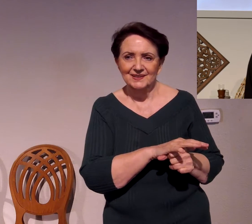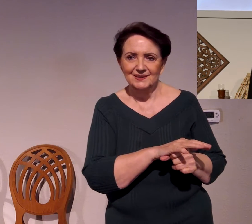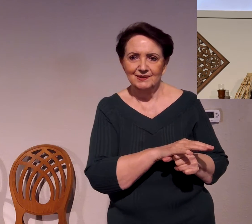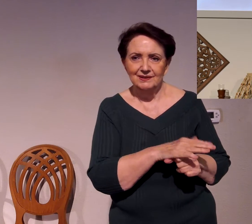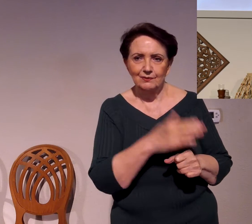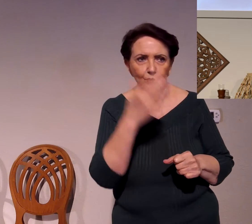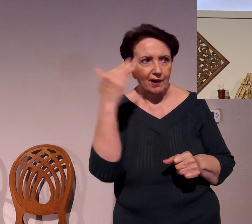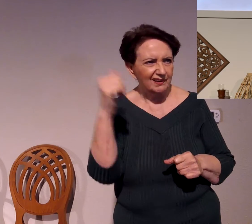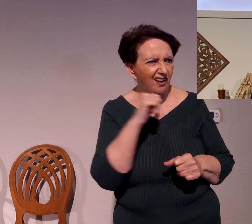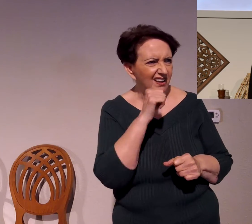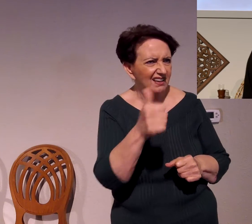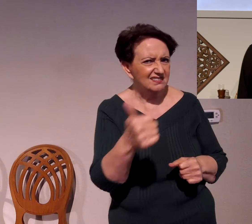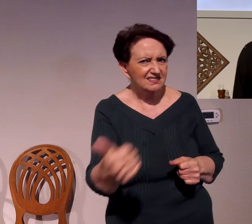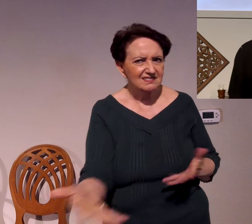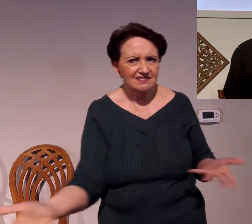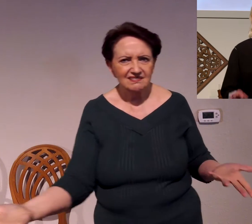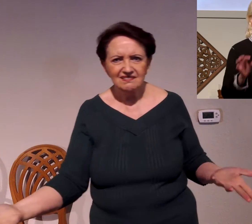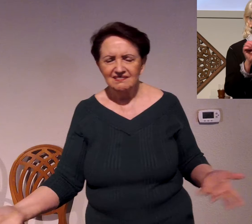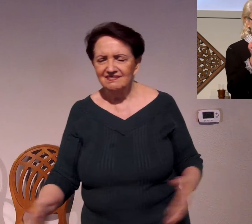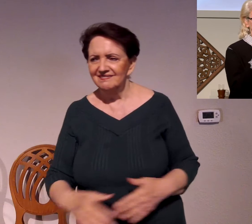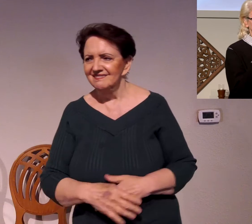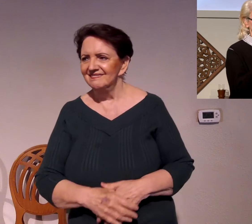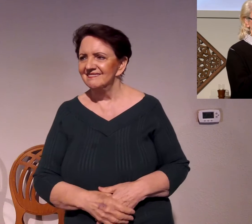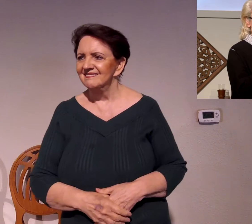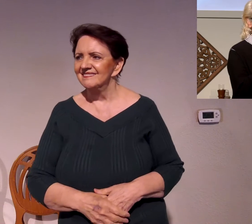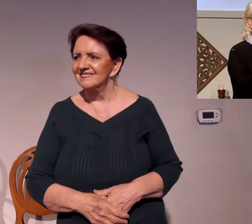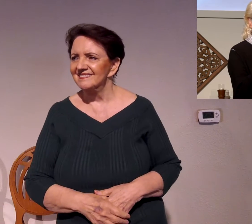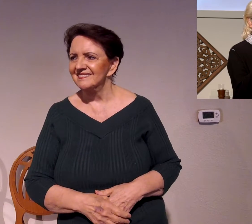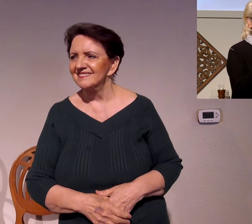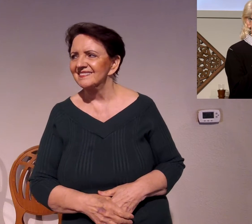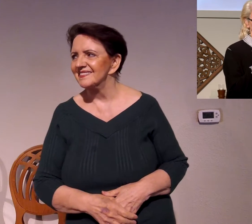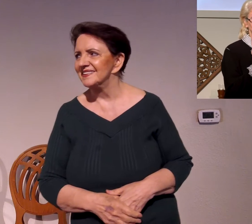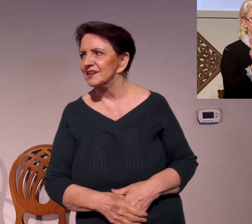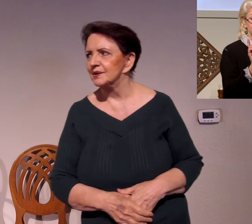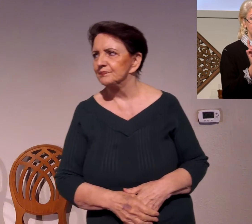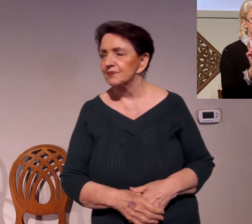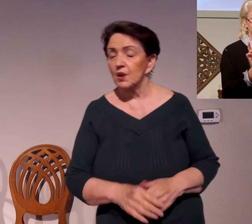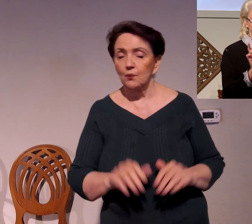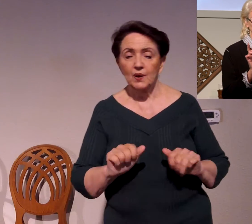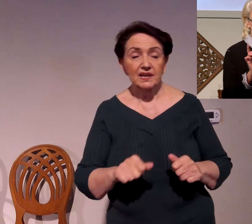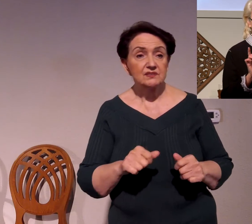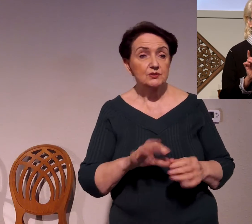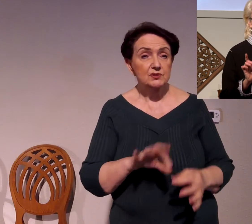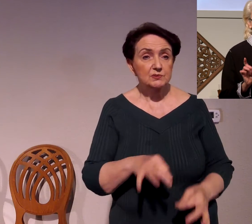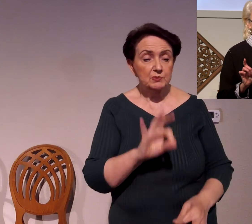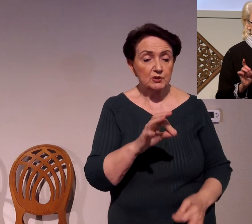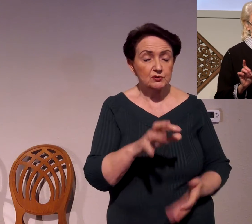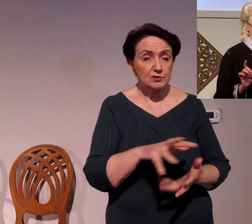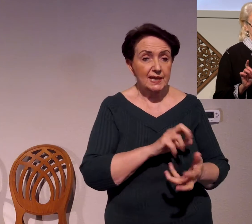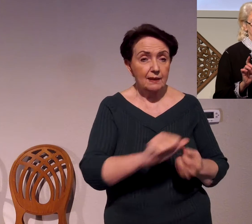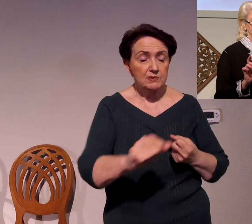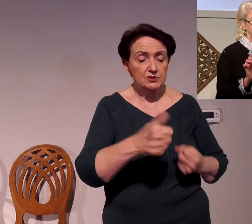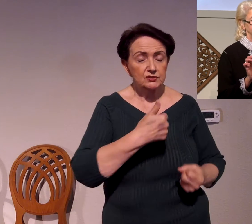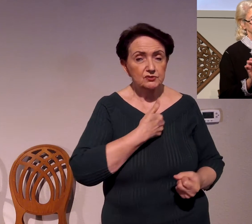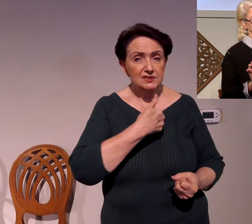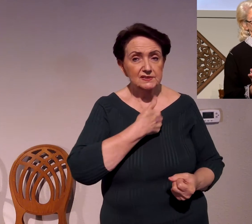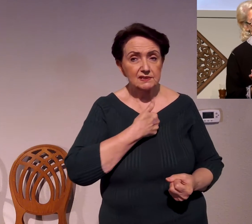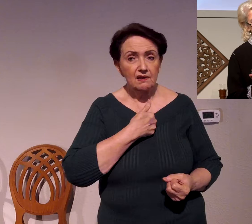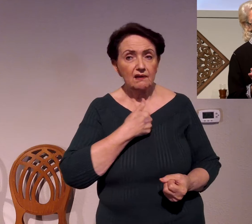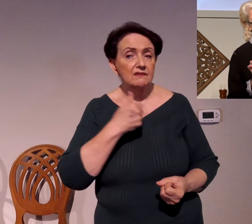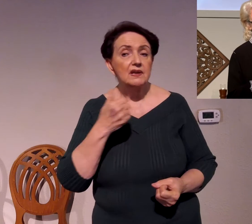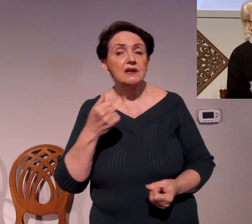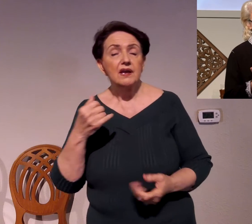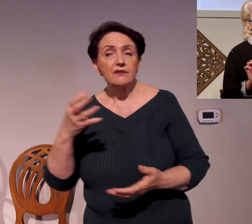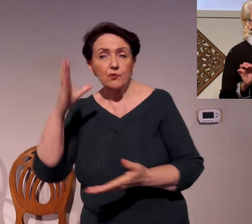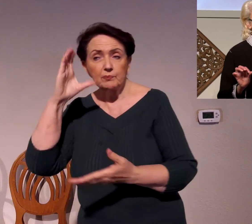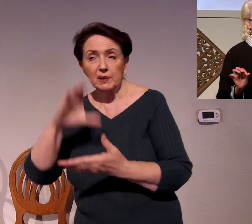Well, why not? And we can do spiritual damage to ourselves if we